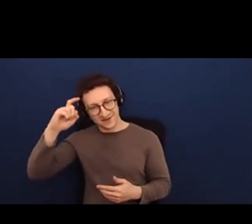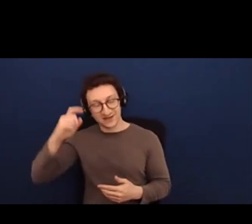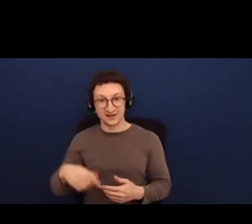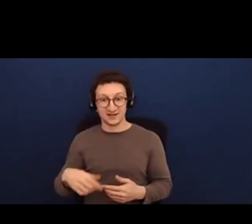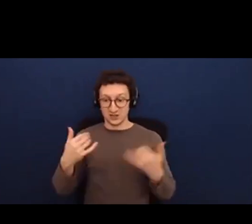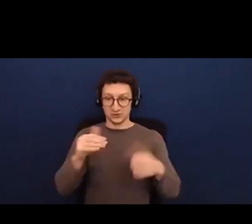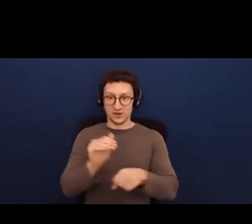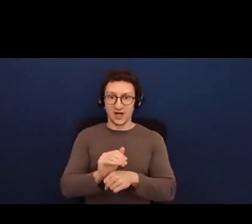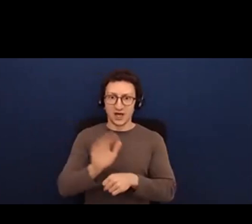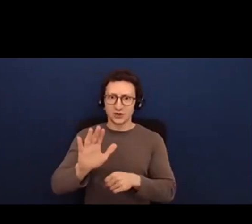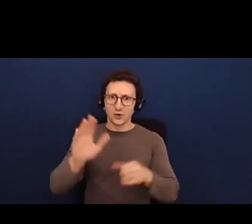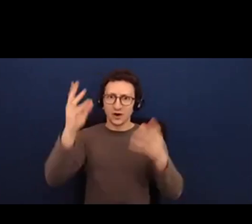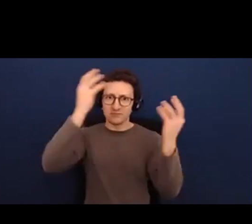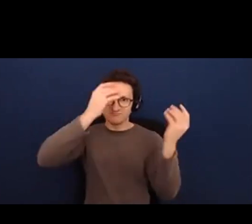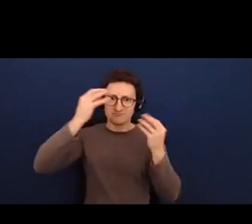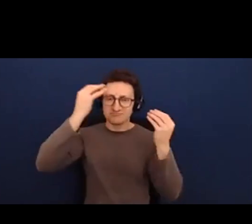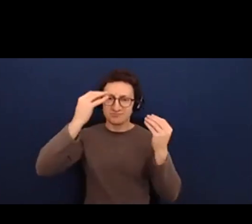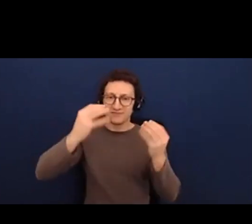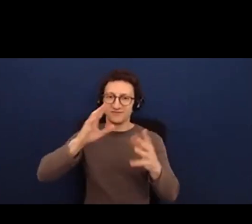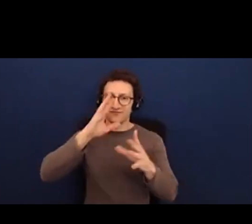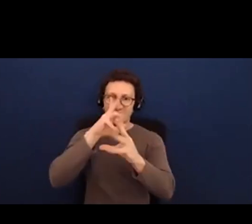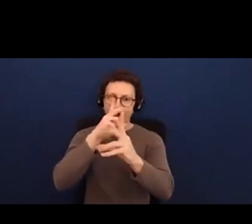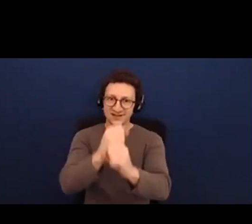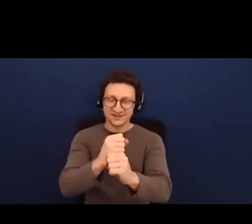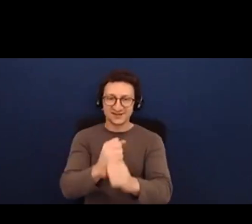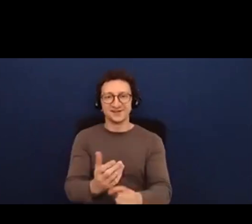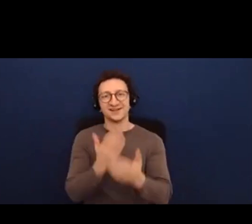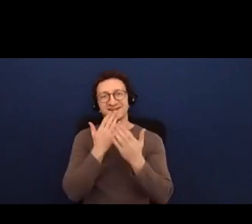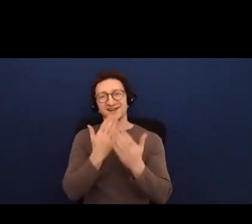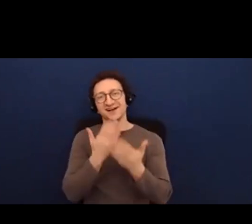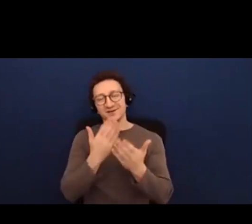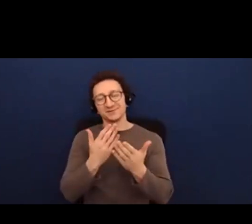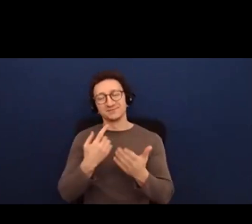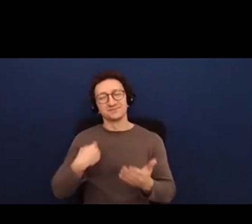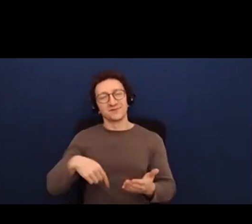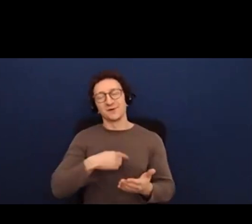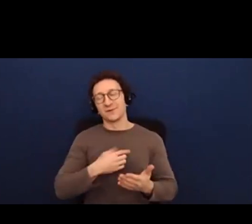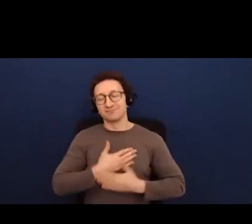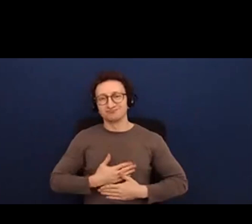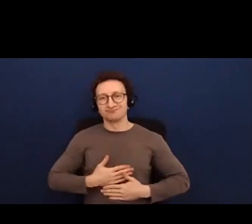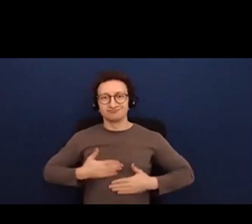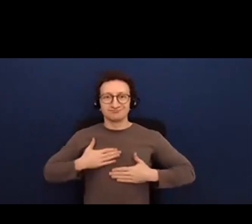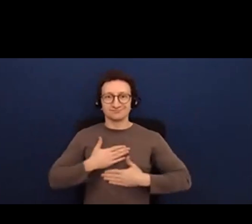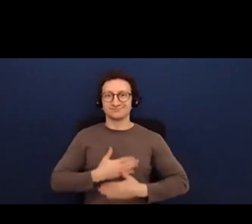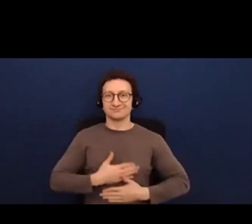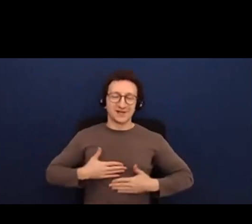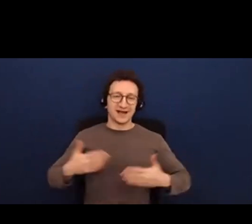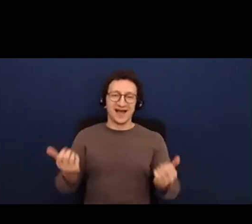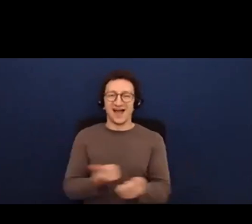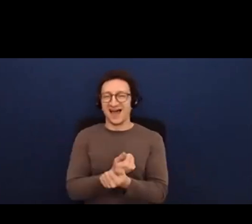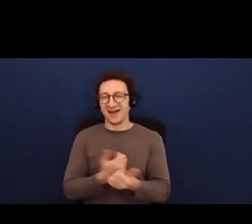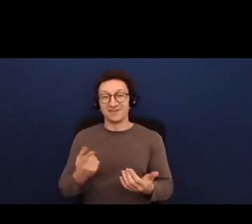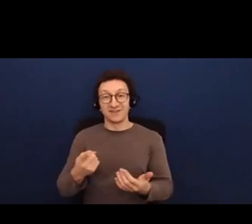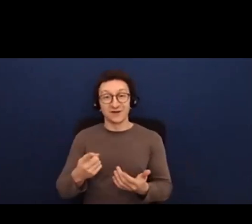presentation. Thank you for your choices, and we really are extremely appreciative for everything that you've